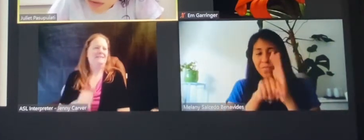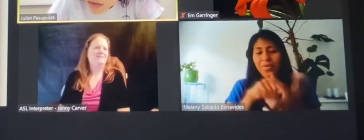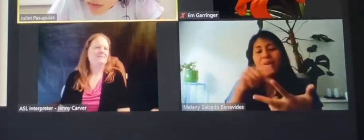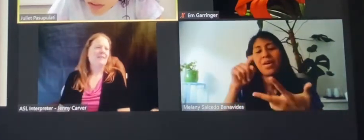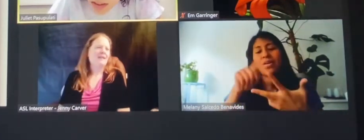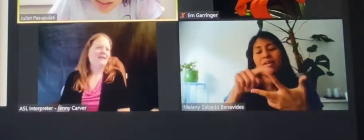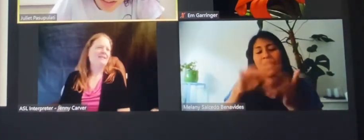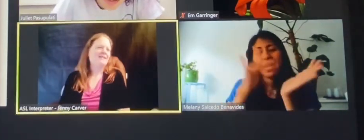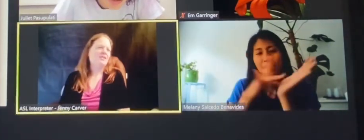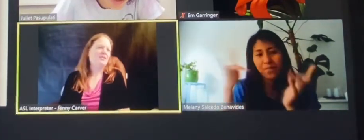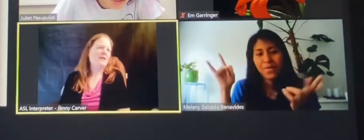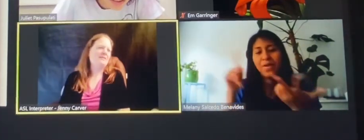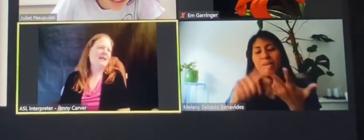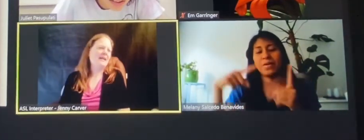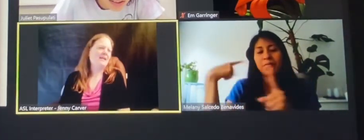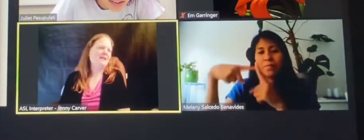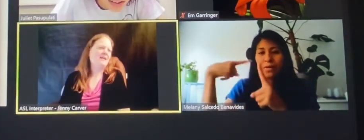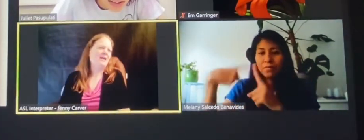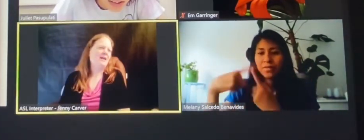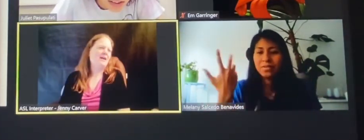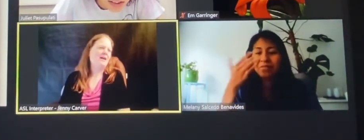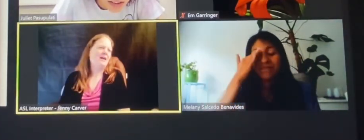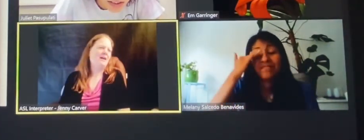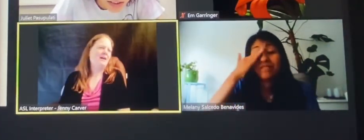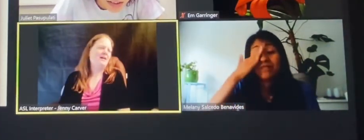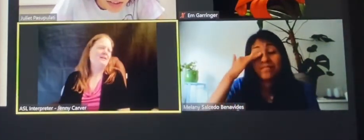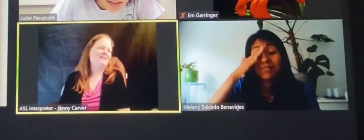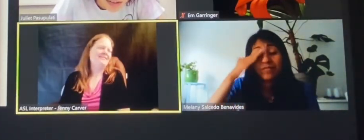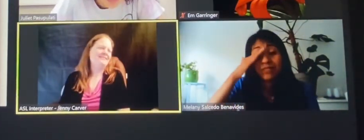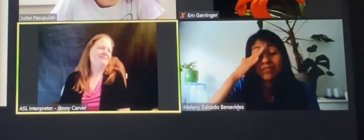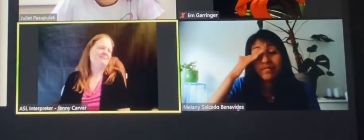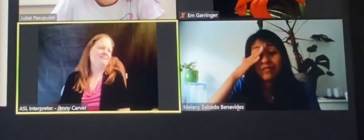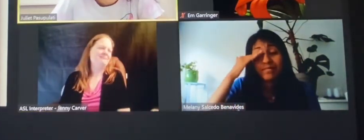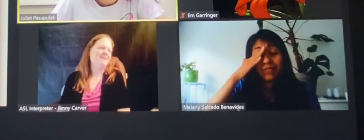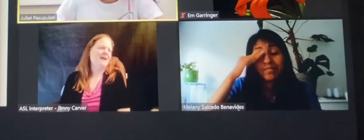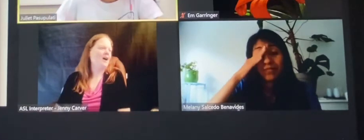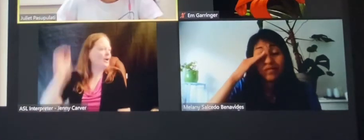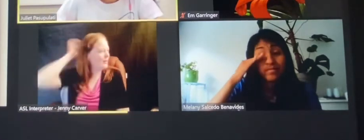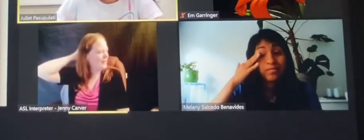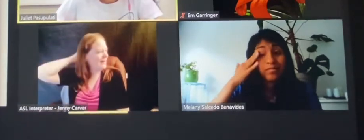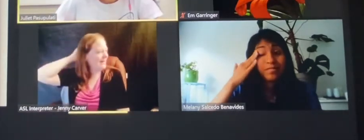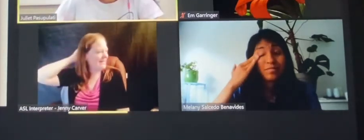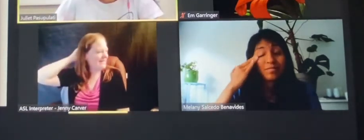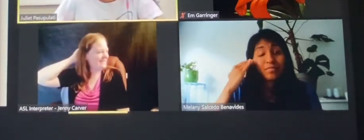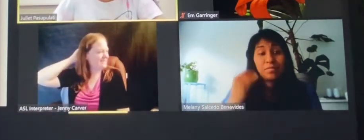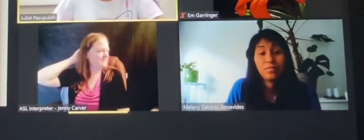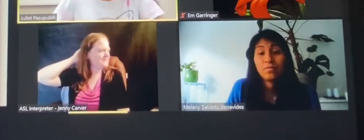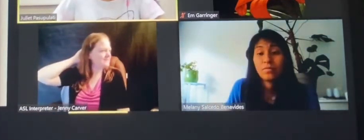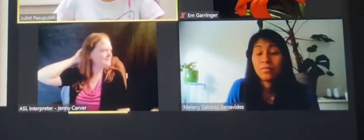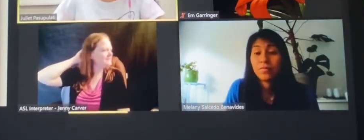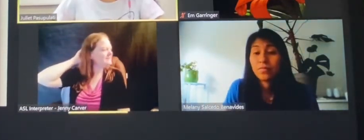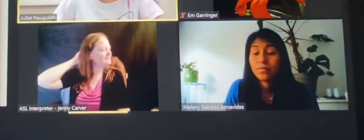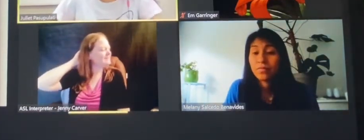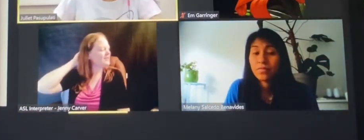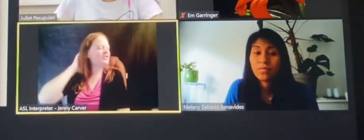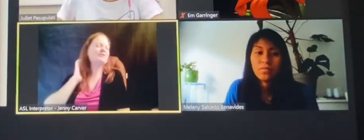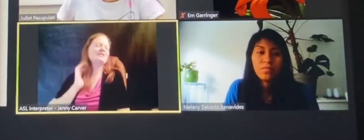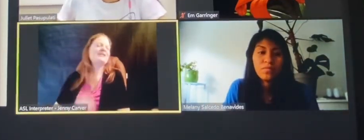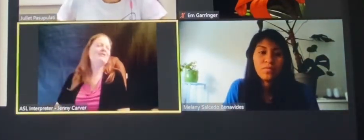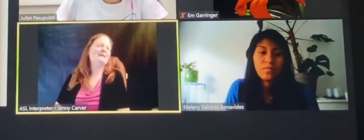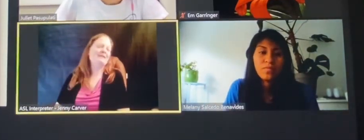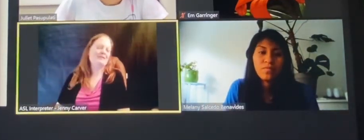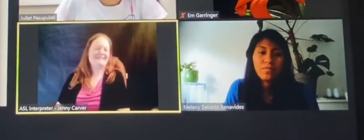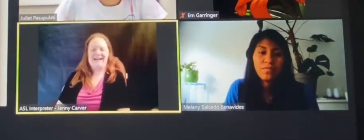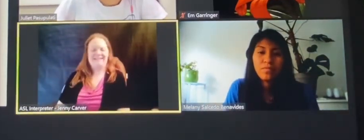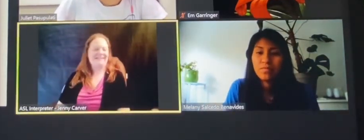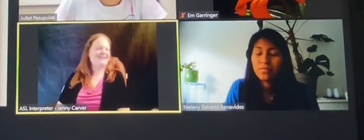The individuals. Like, what's the negative, neutral, and positive? Oh. She was